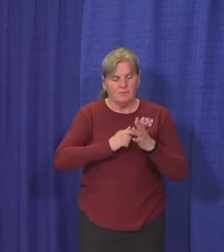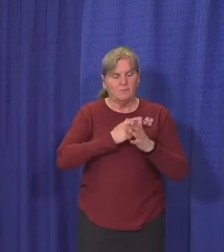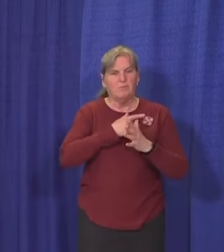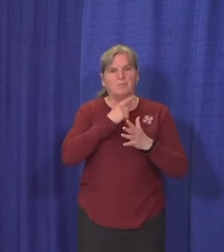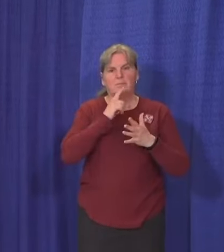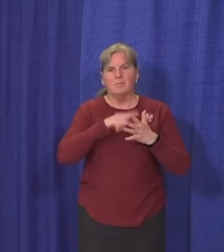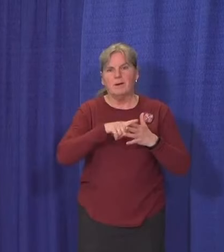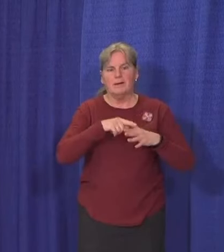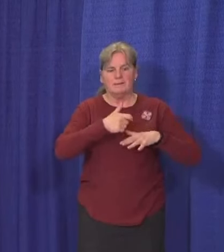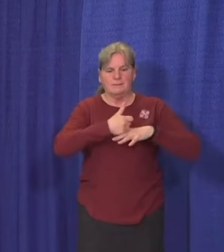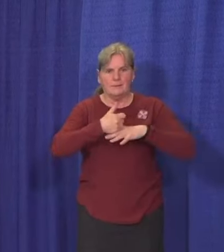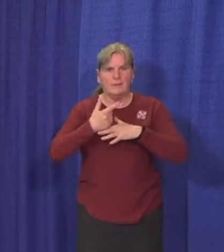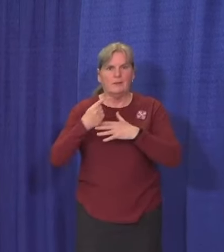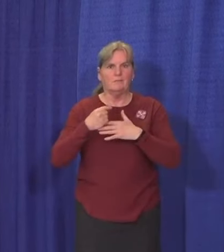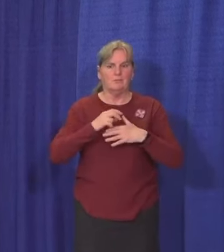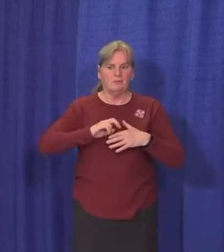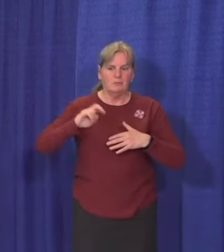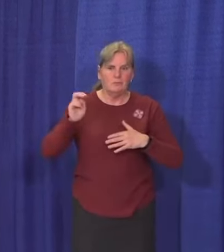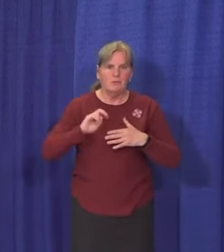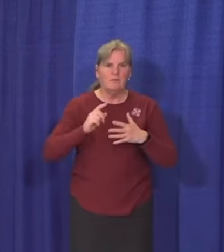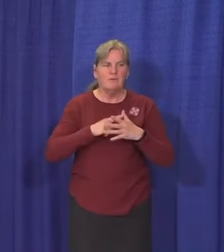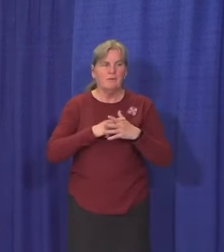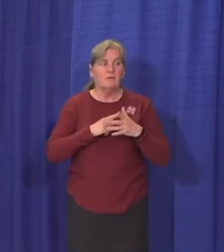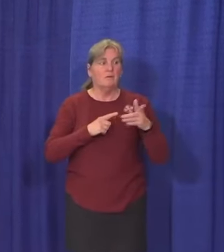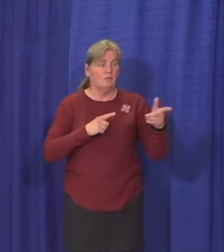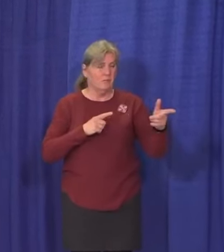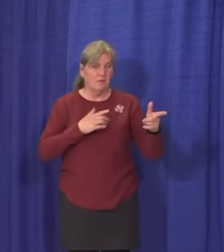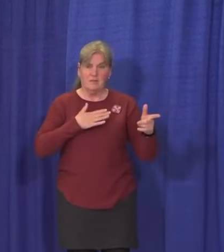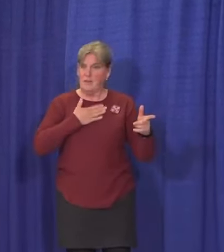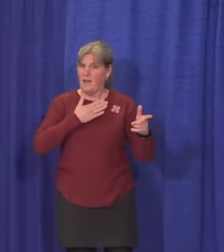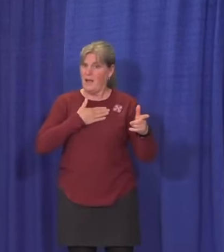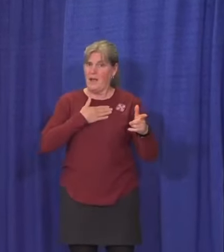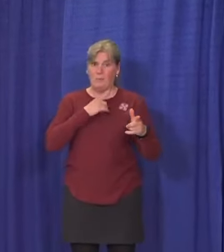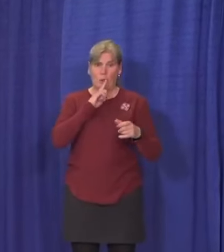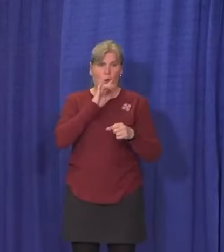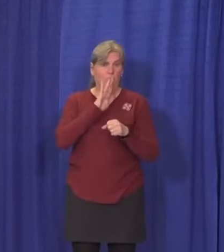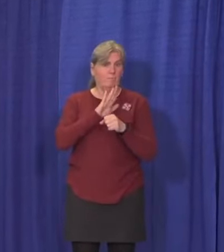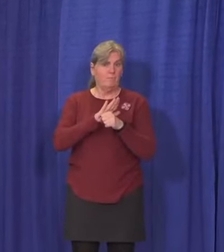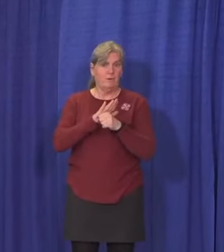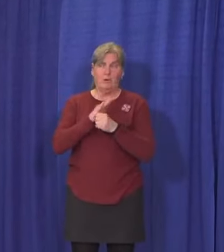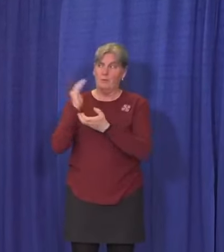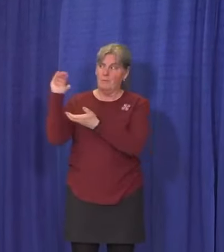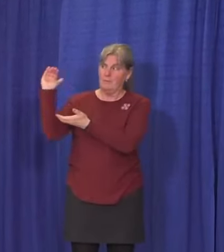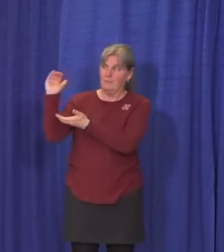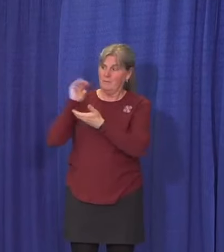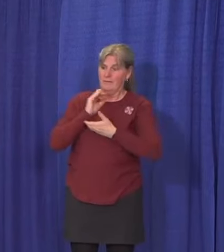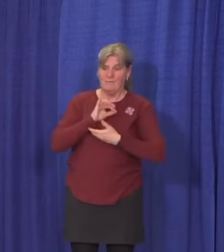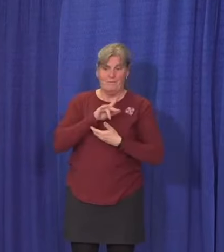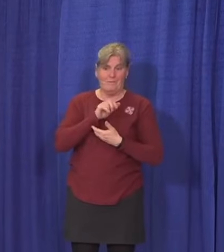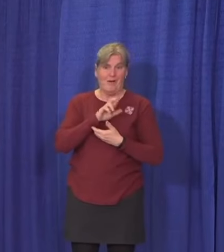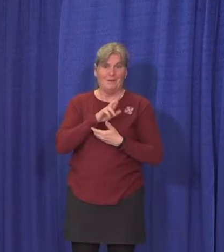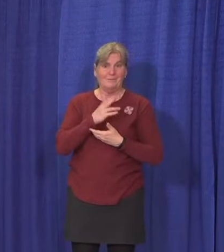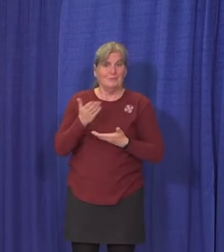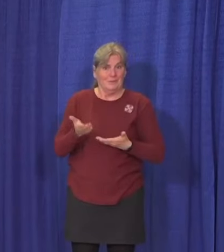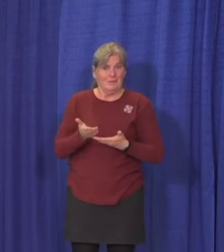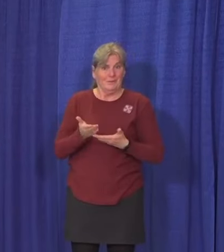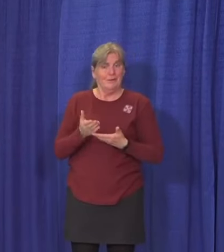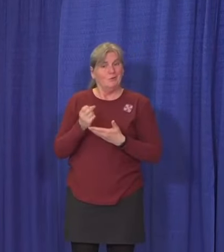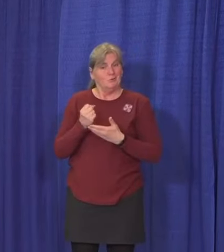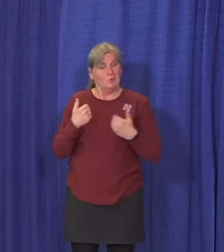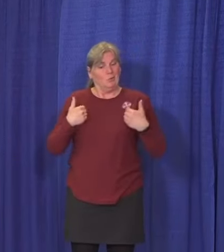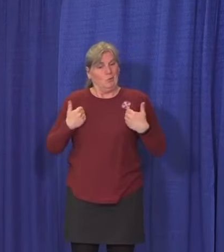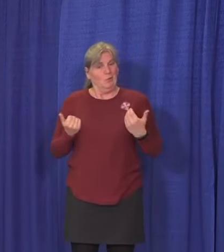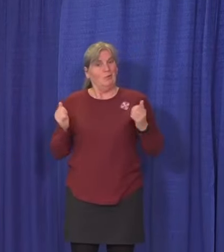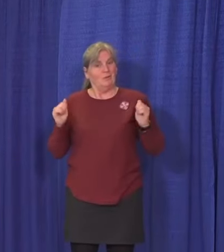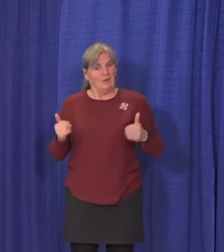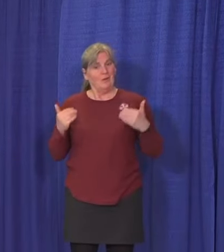as Dr. Hanley has said, very pleased to have secured the Pfizer vaccine so that our youth can begin